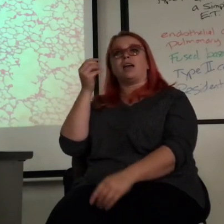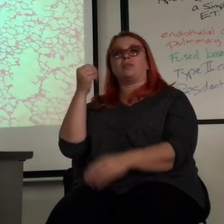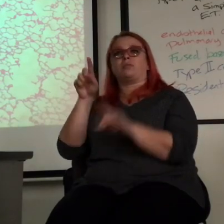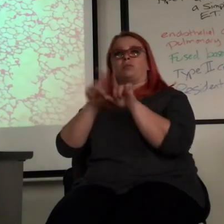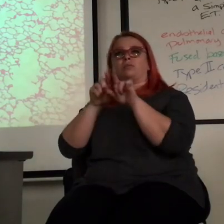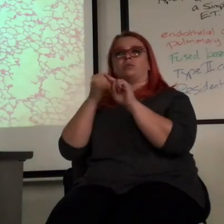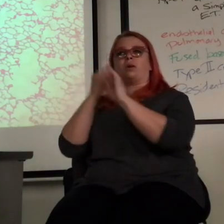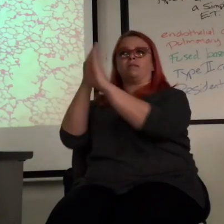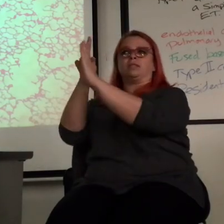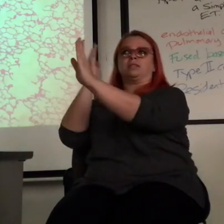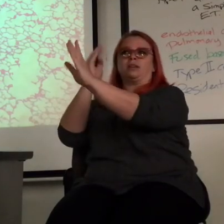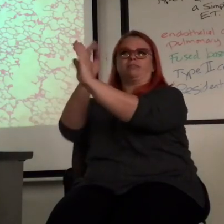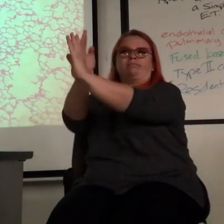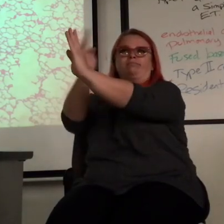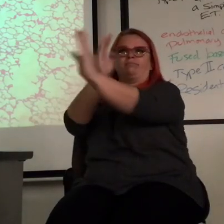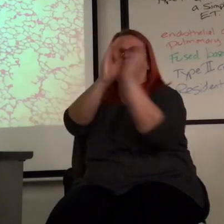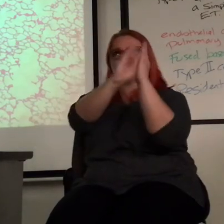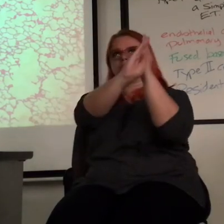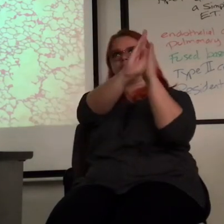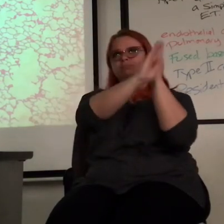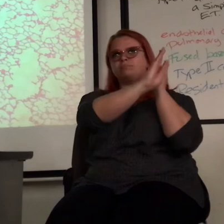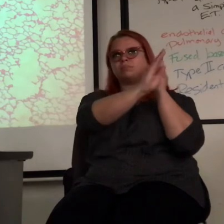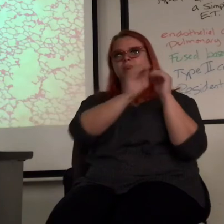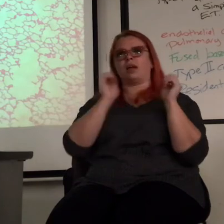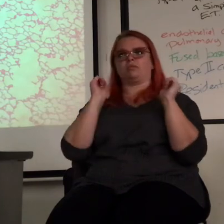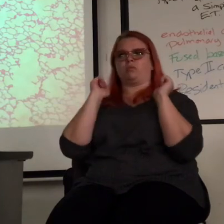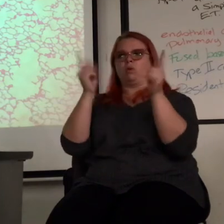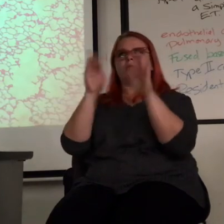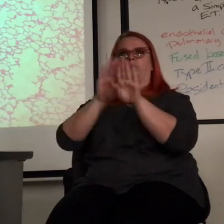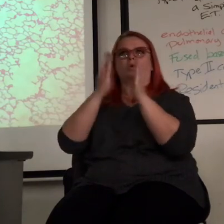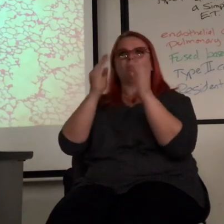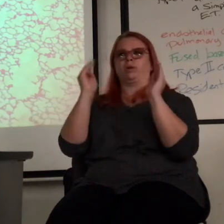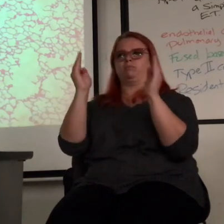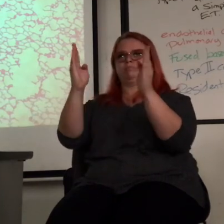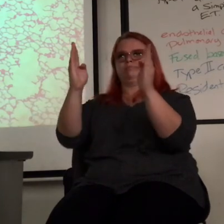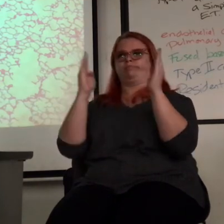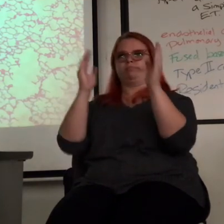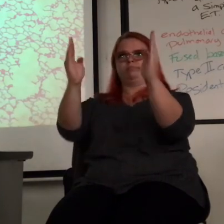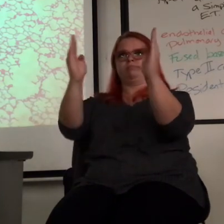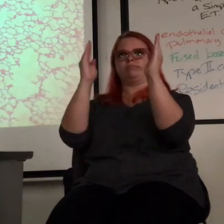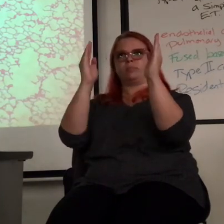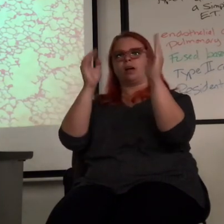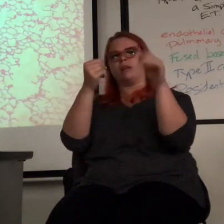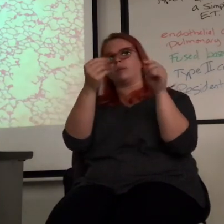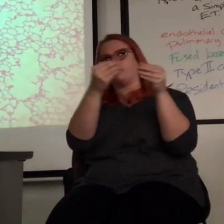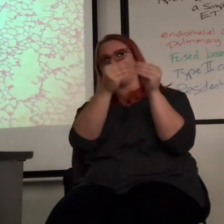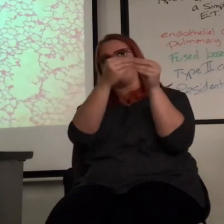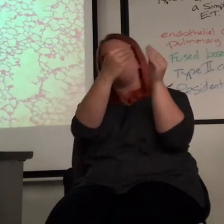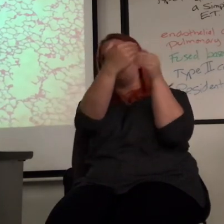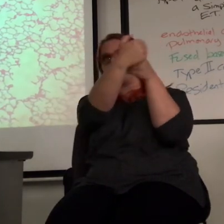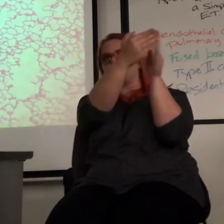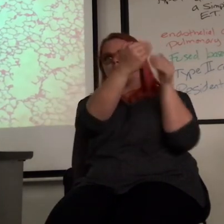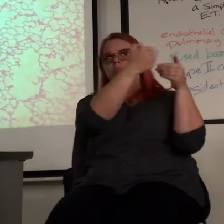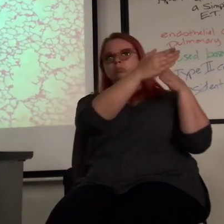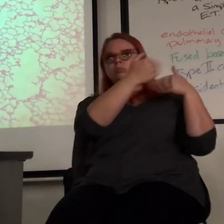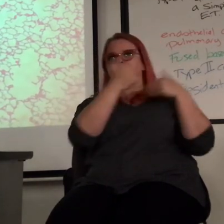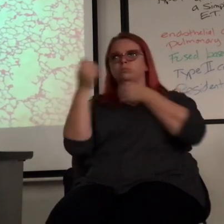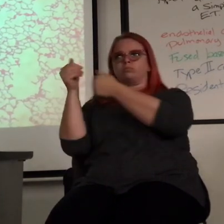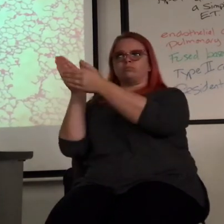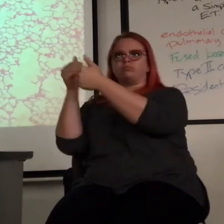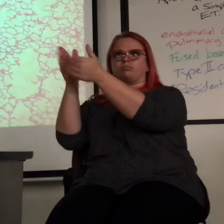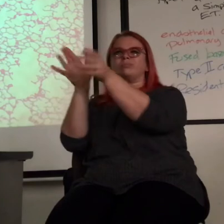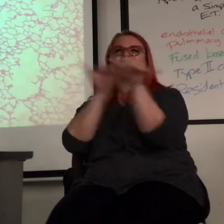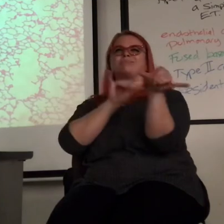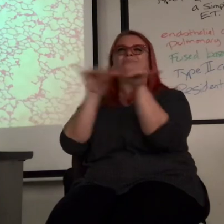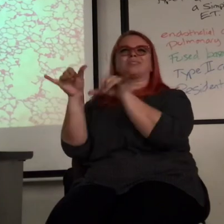And you open all the doors, which lead into rooms. That's kind of like what this is here. alveolar ducts leading into alveoli, these little